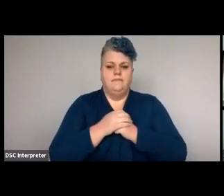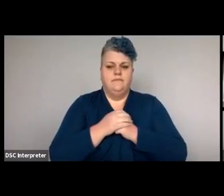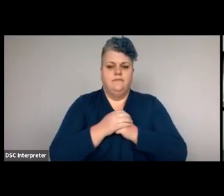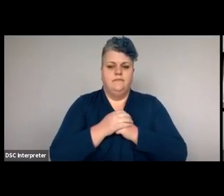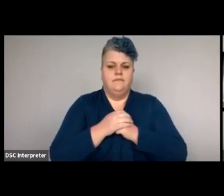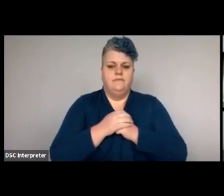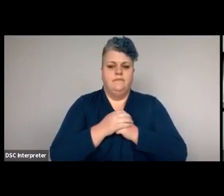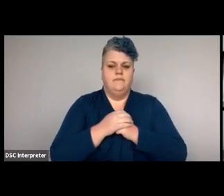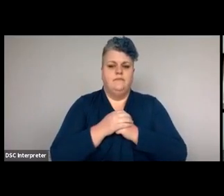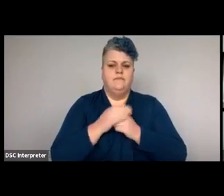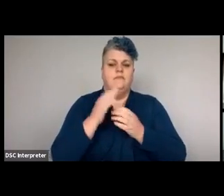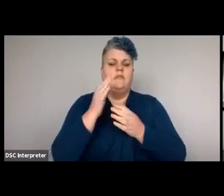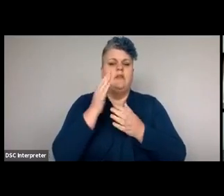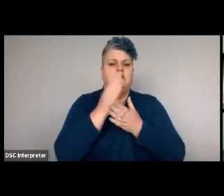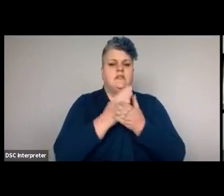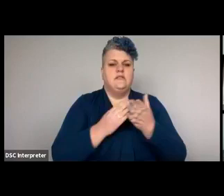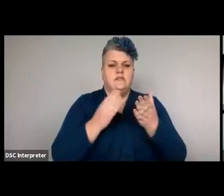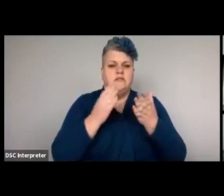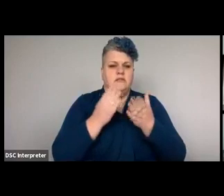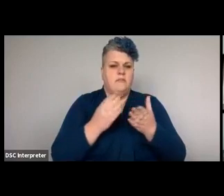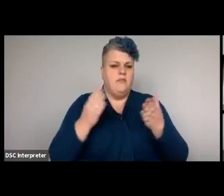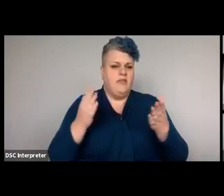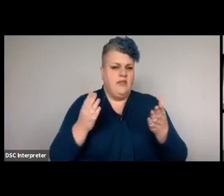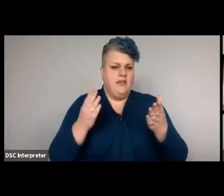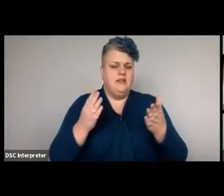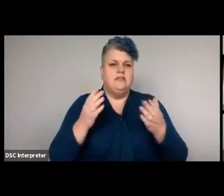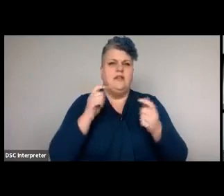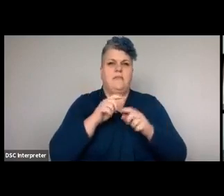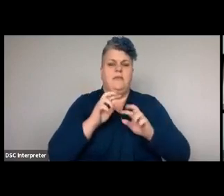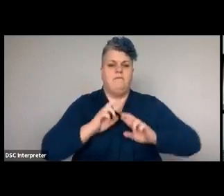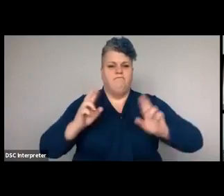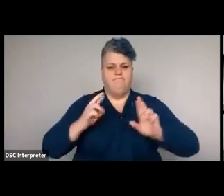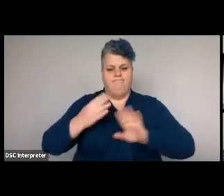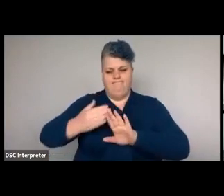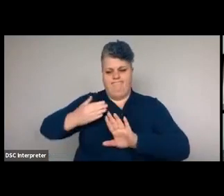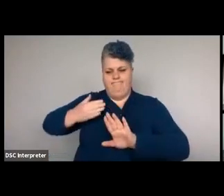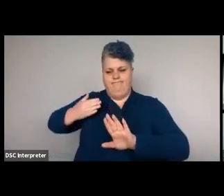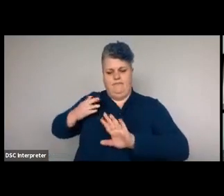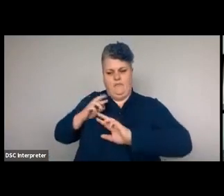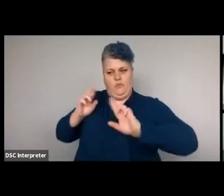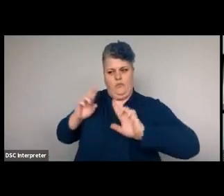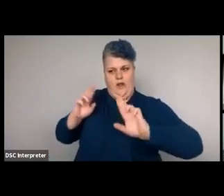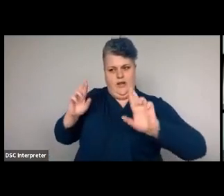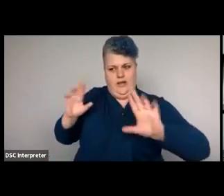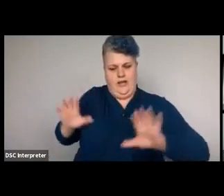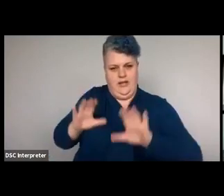we can youth especially can be proactive in doing, and